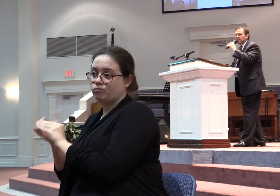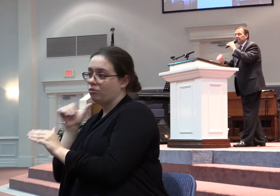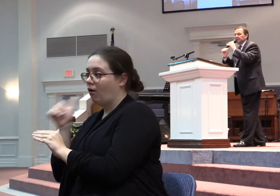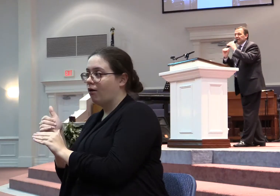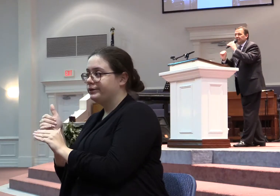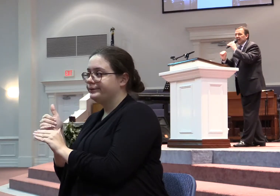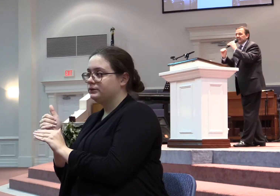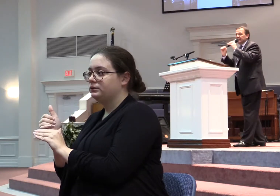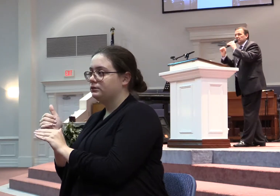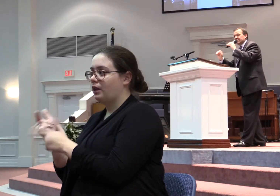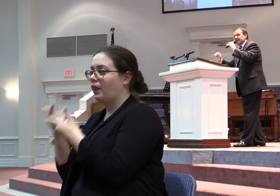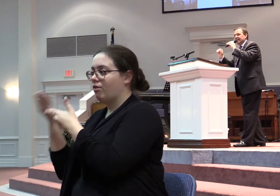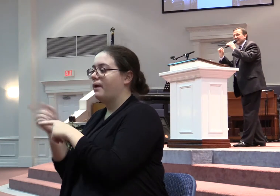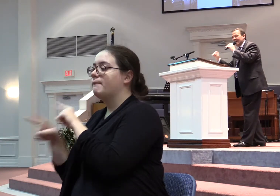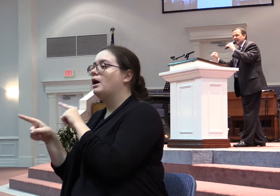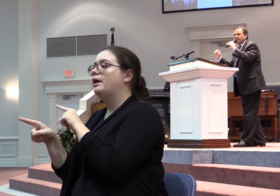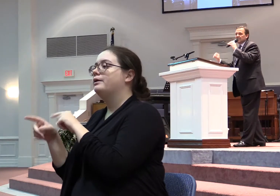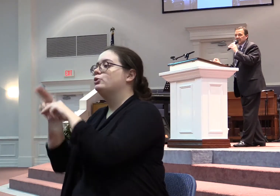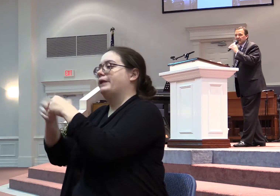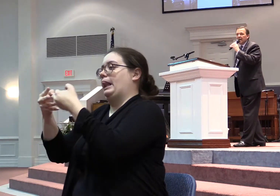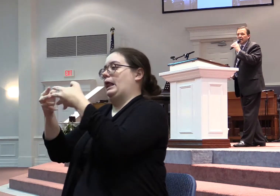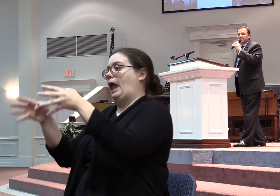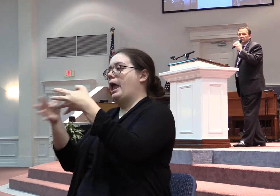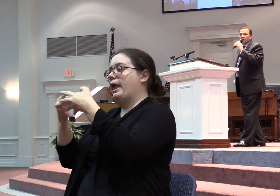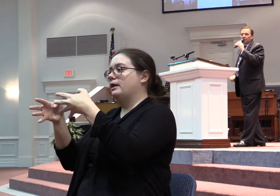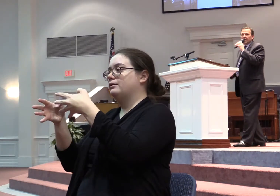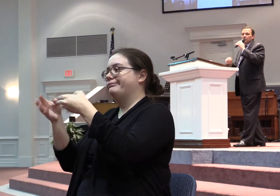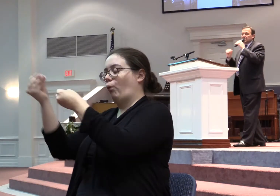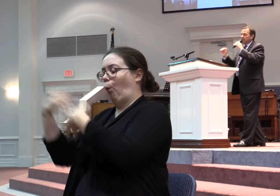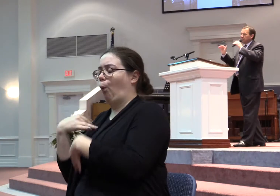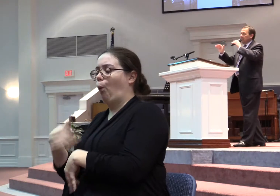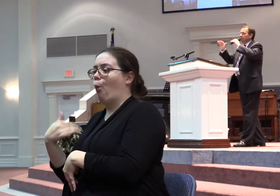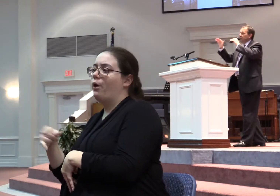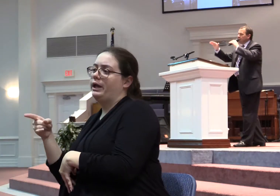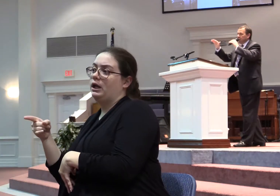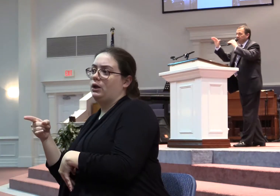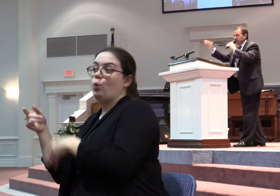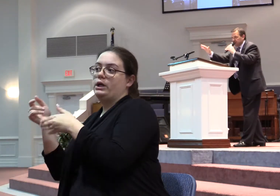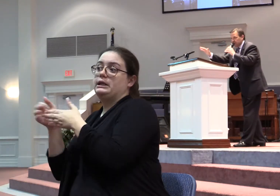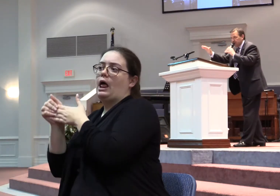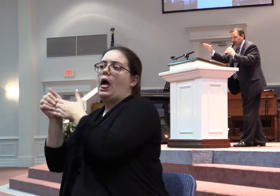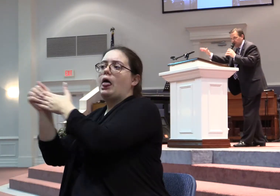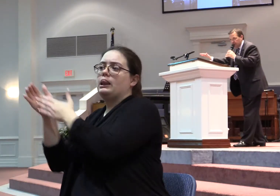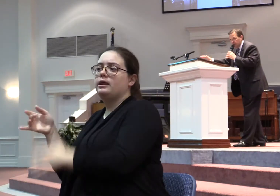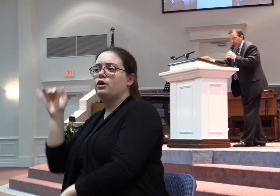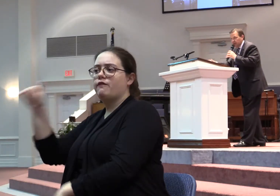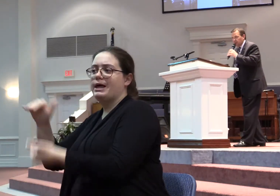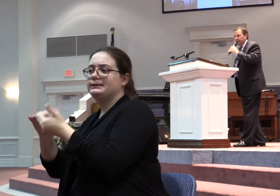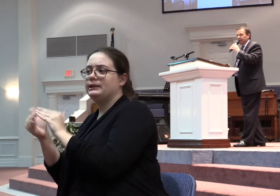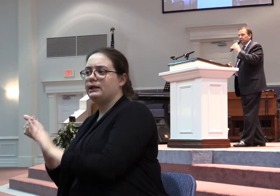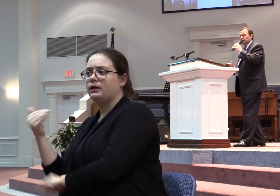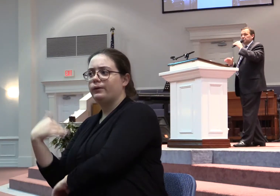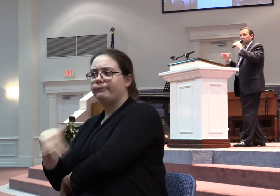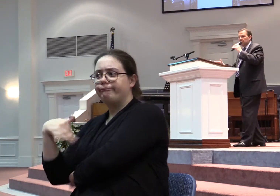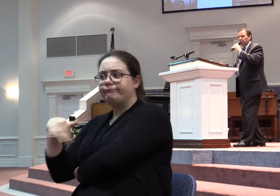resident, but by the fact that he was sitting in the gate of the city lets us know that he was in some type of leadership position of the city. Amen. So